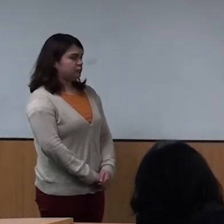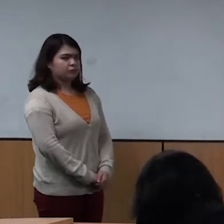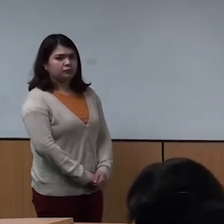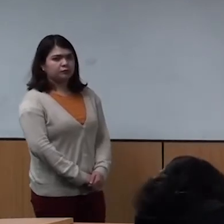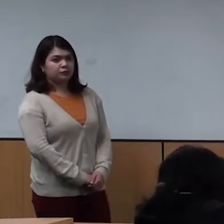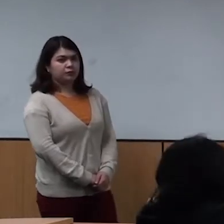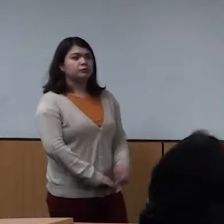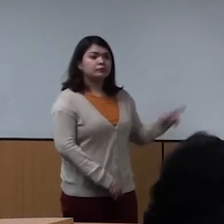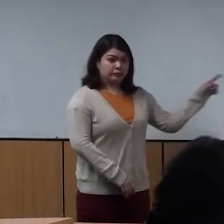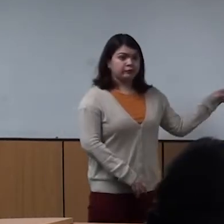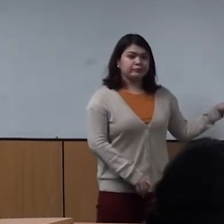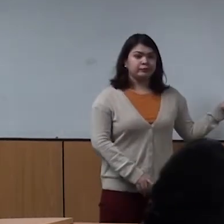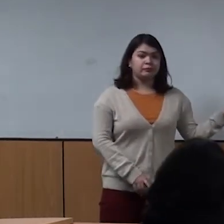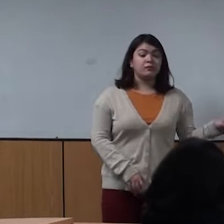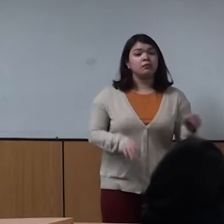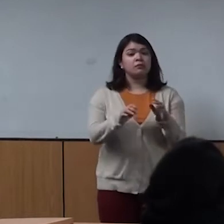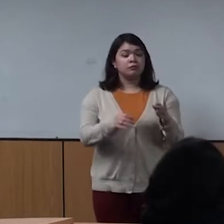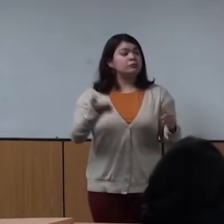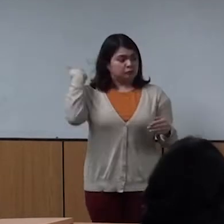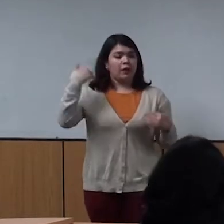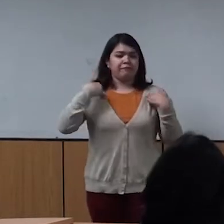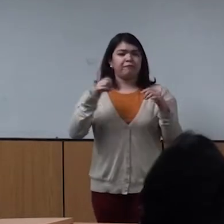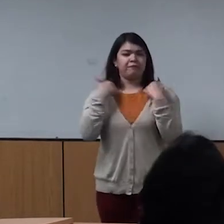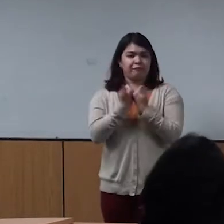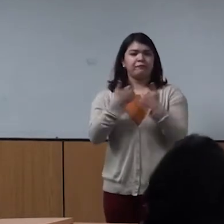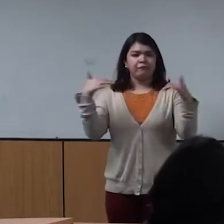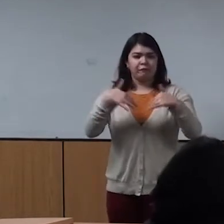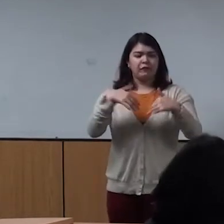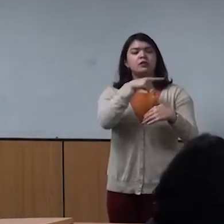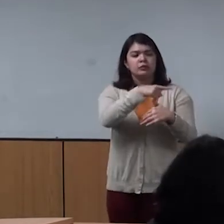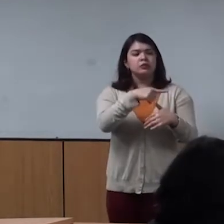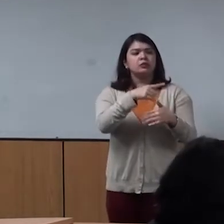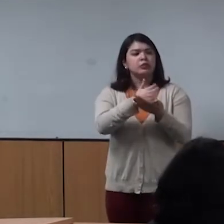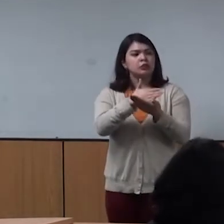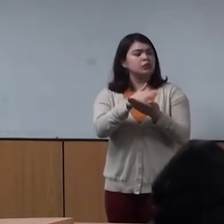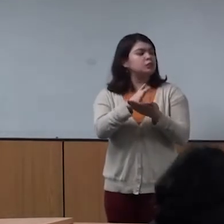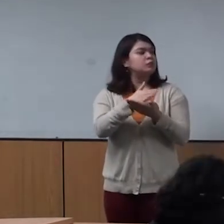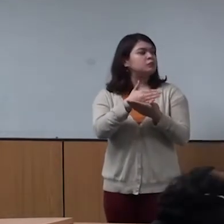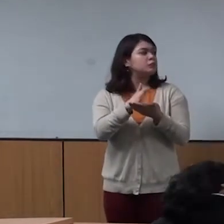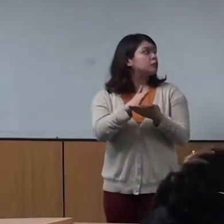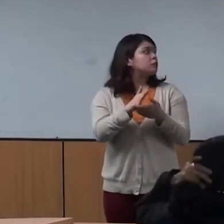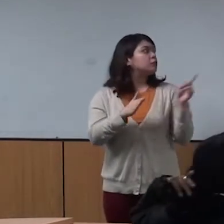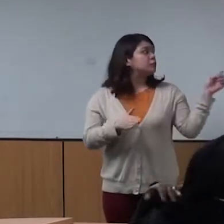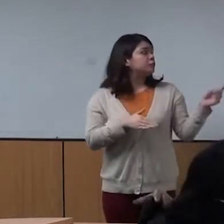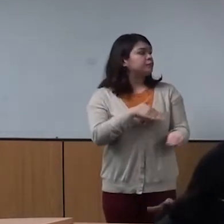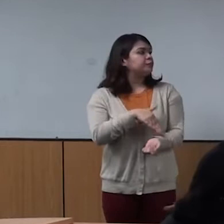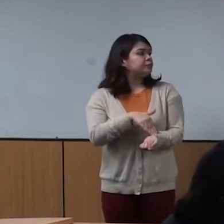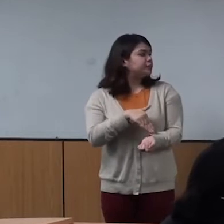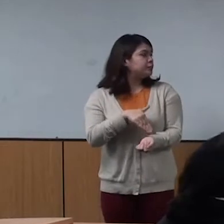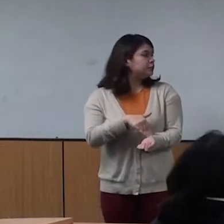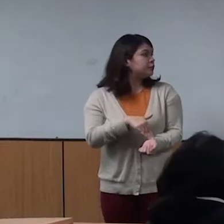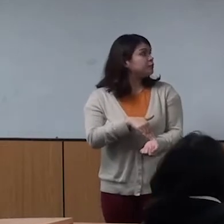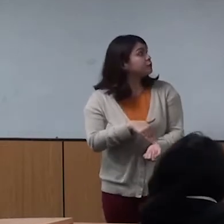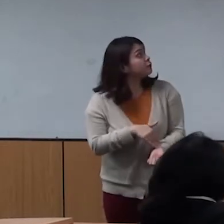the classroom. So during the convention, this was shared by Dr.